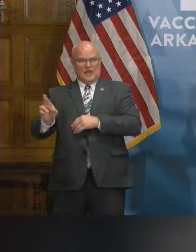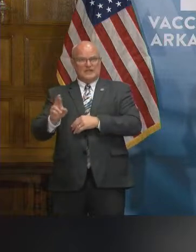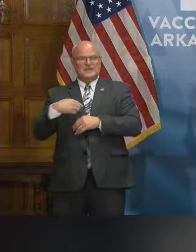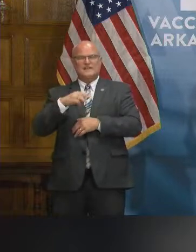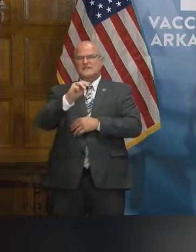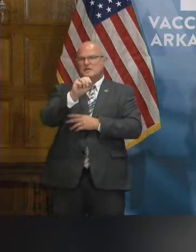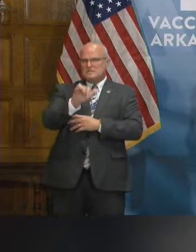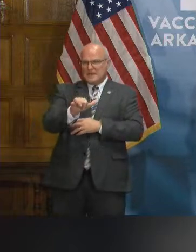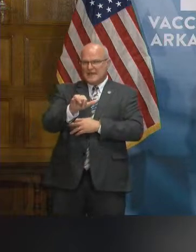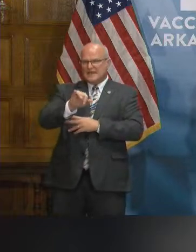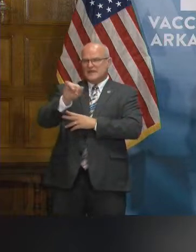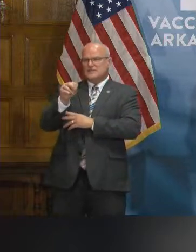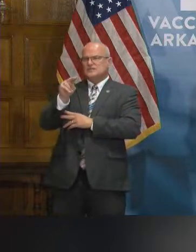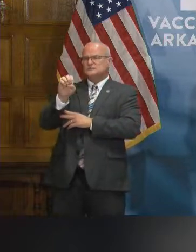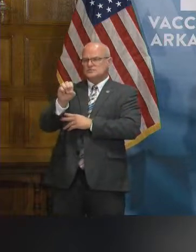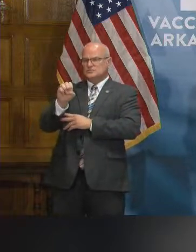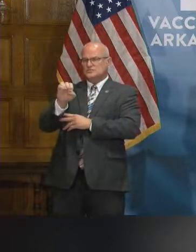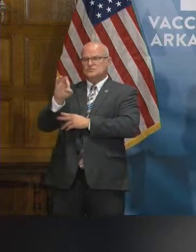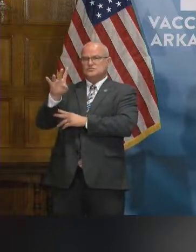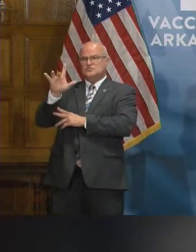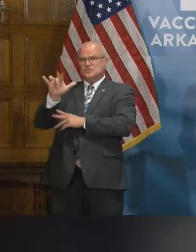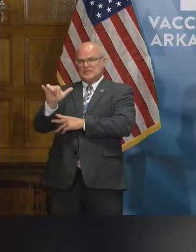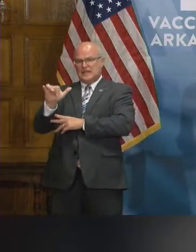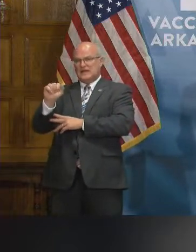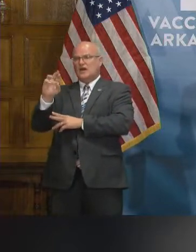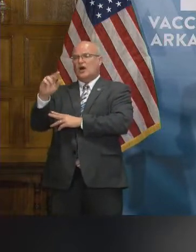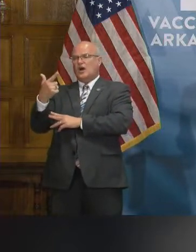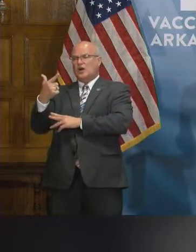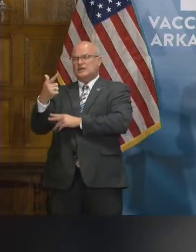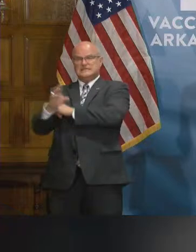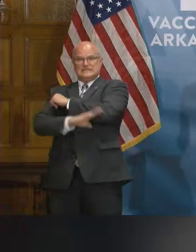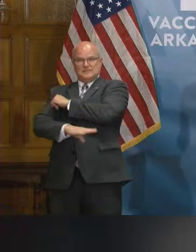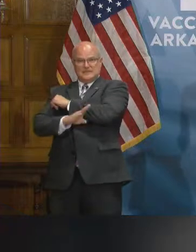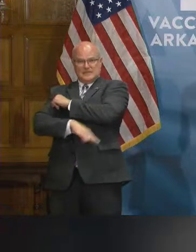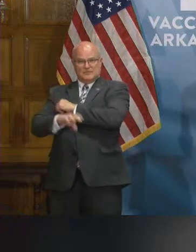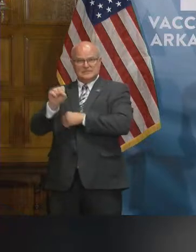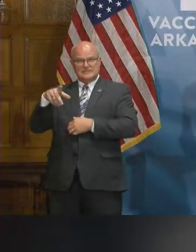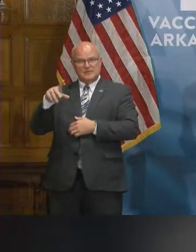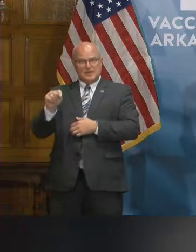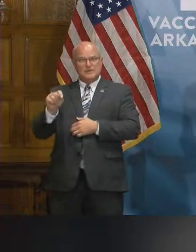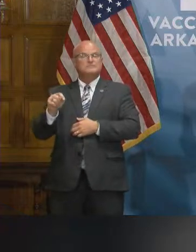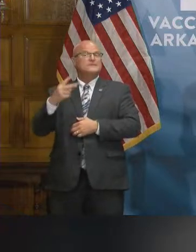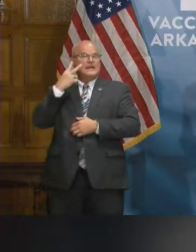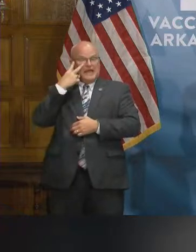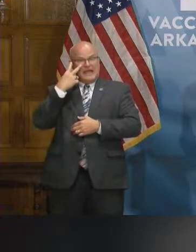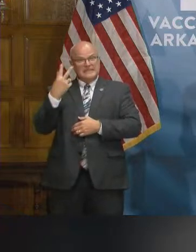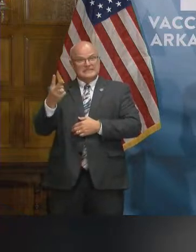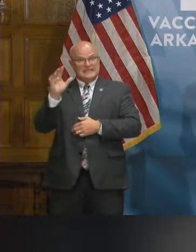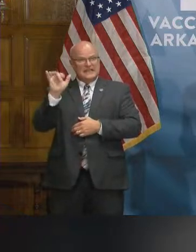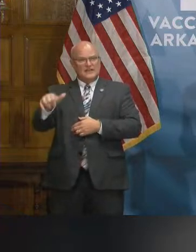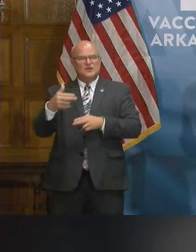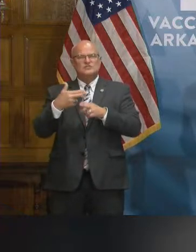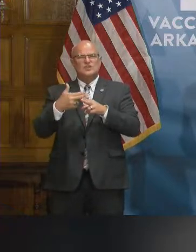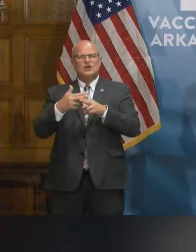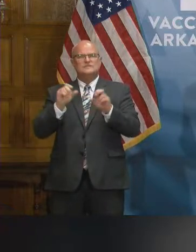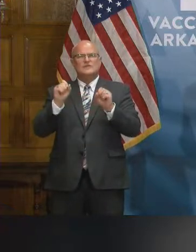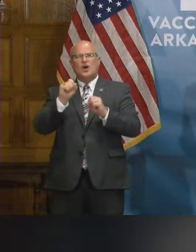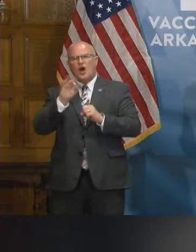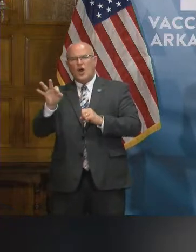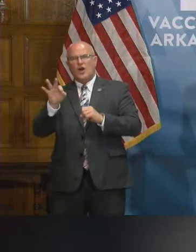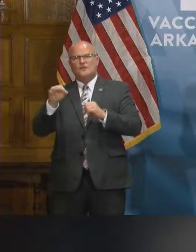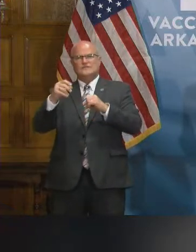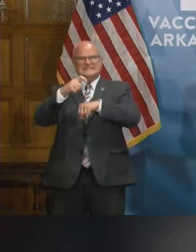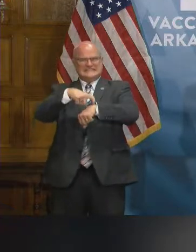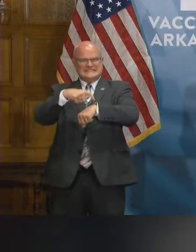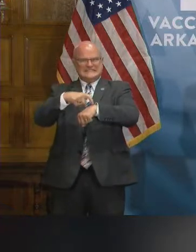have May, June, July, August, and September months. And you can see in those, they call it off-season baseline,